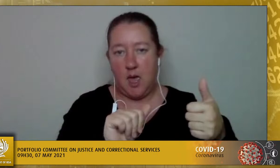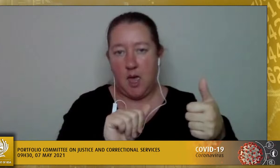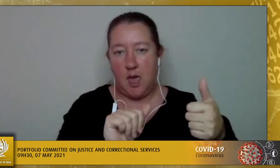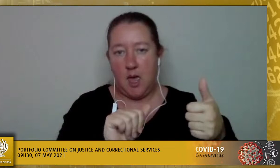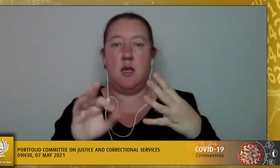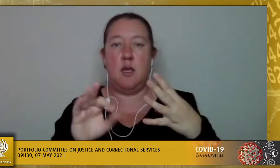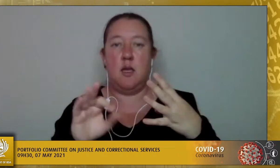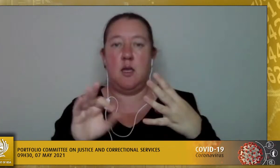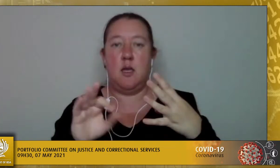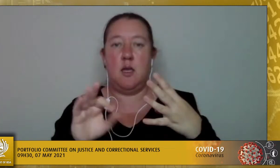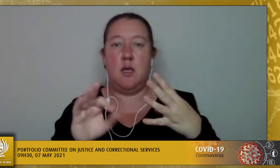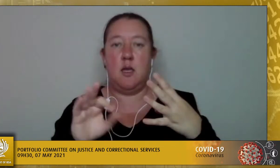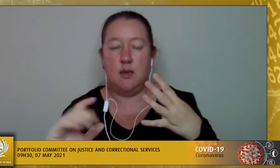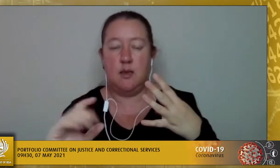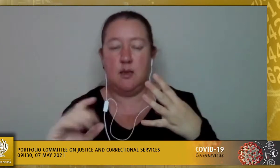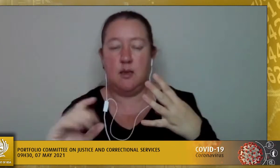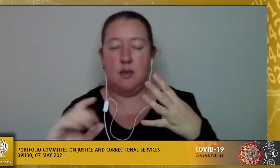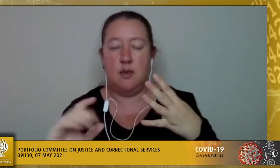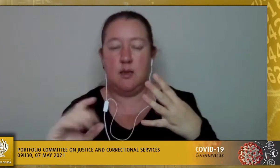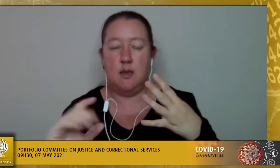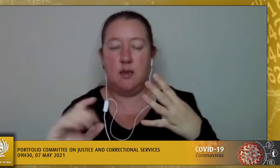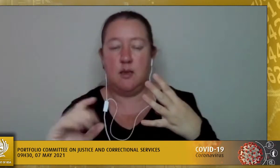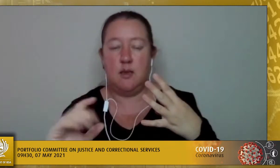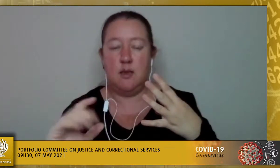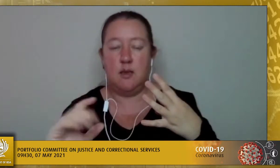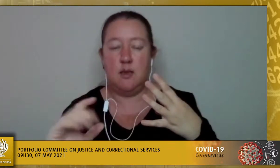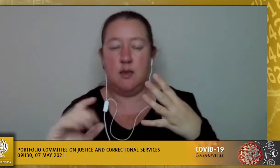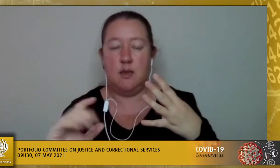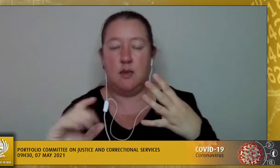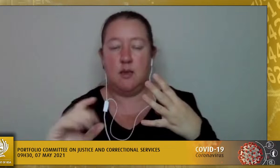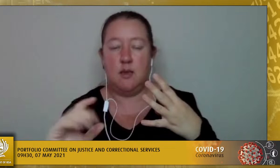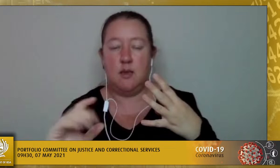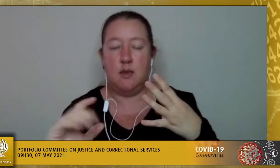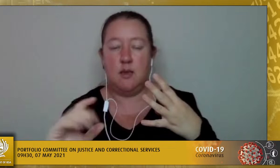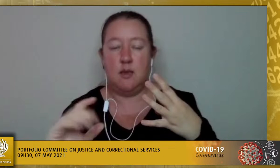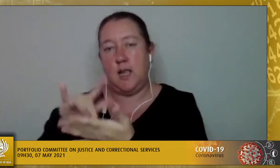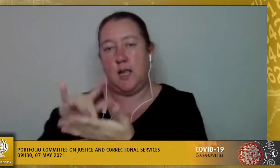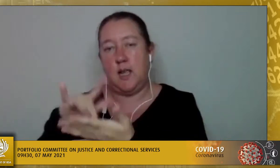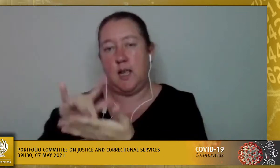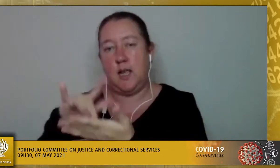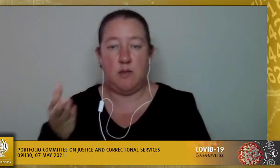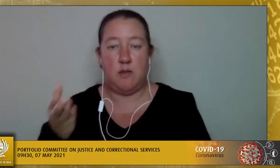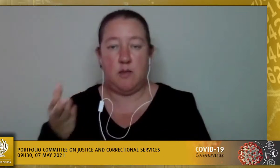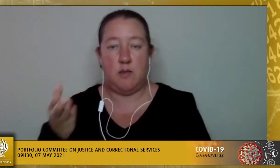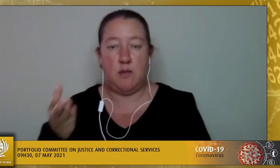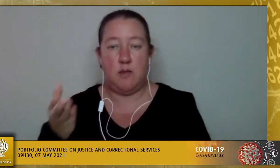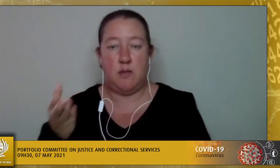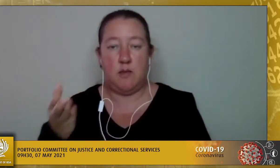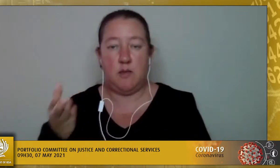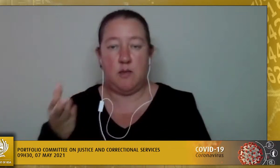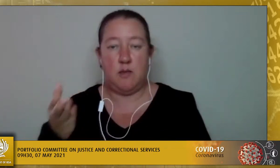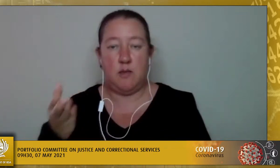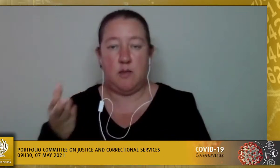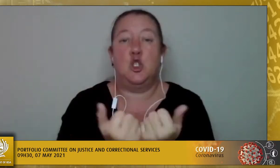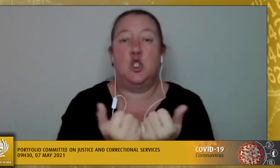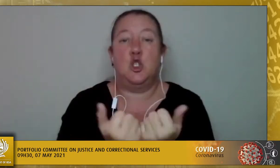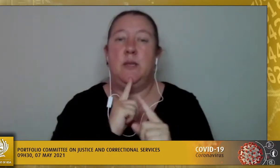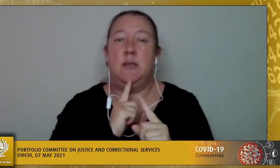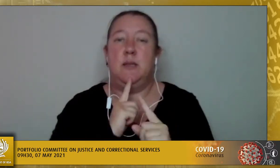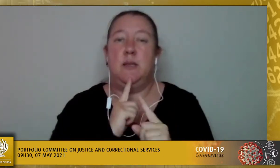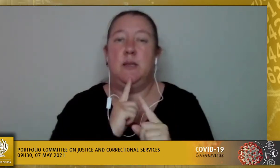fic where the fusion Center is located and so there's a strong leadership uh Direction